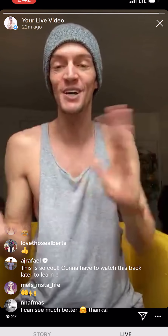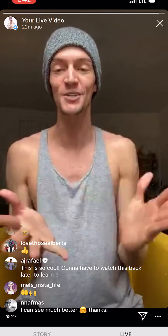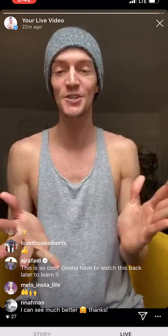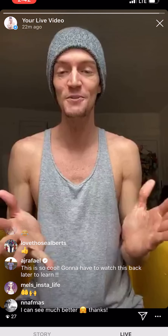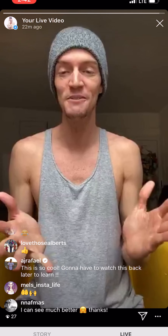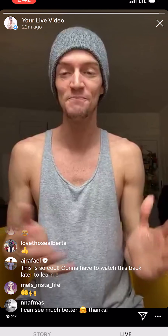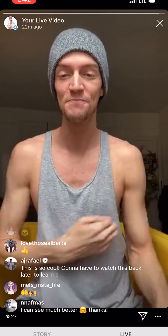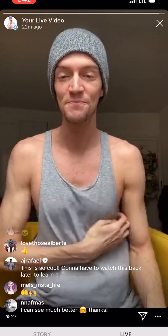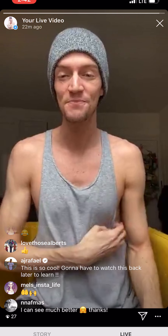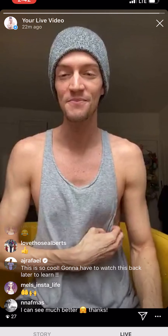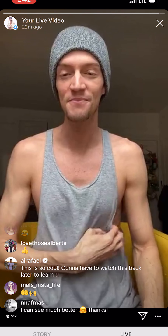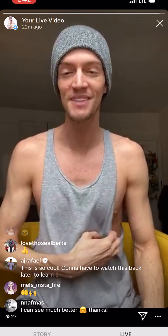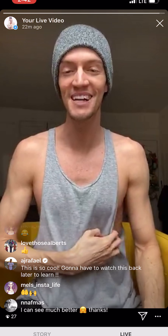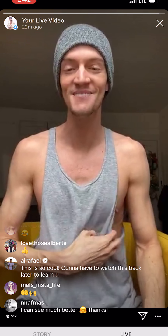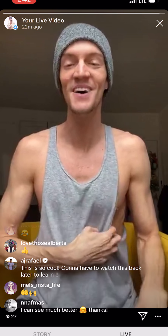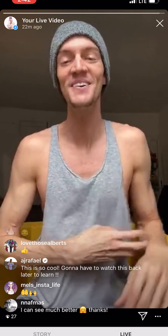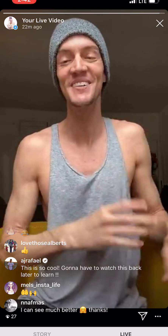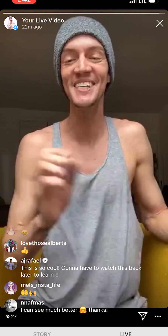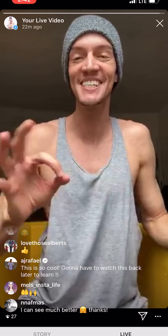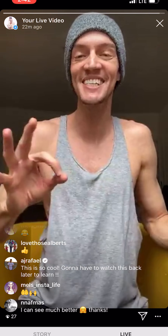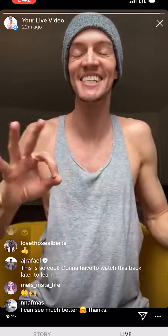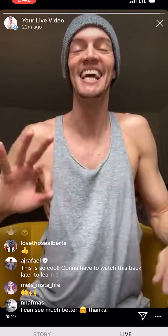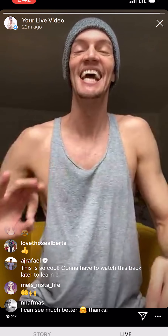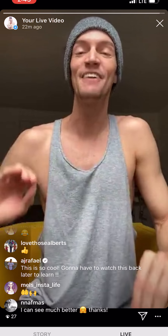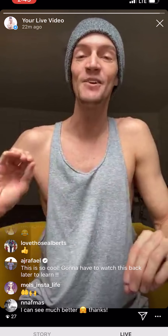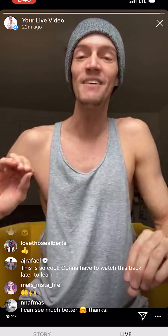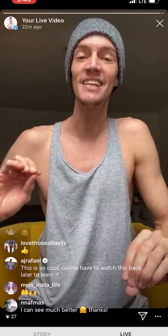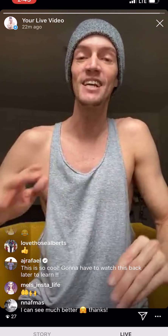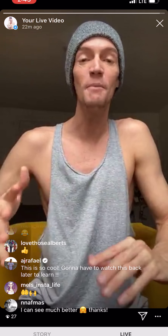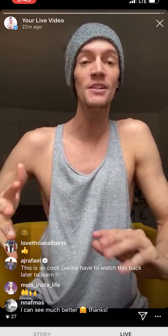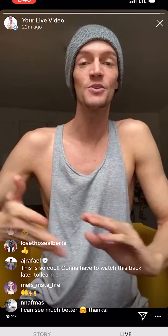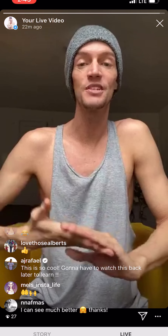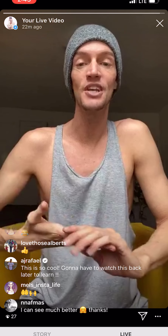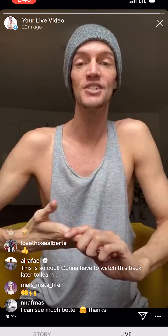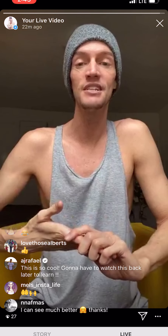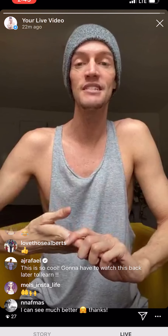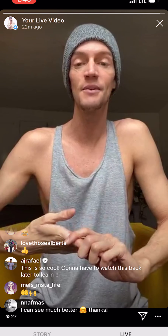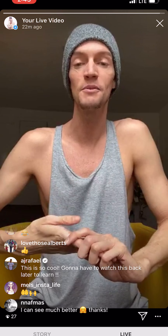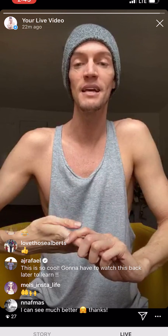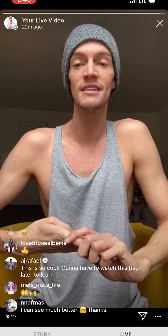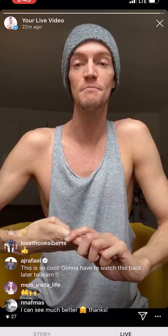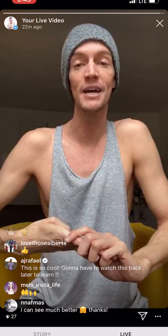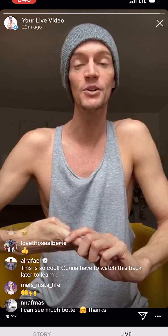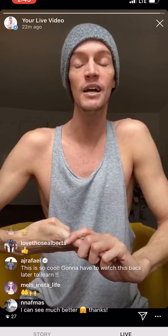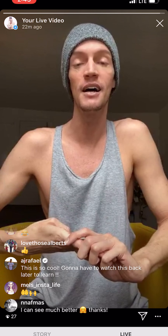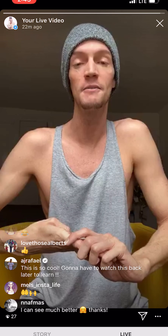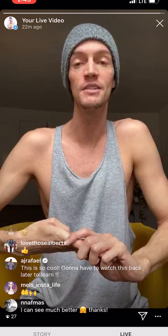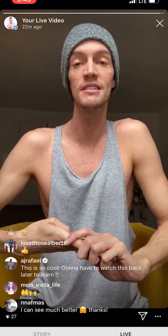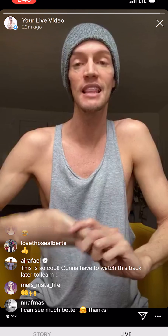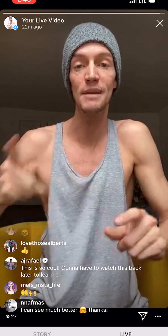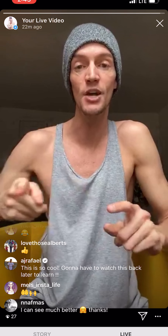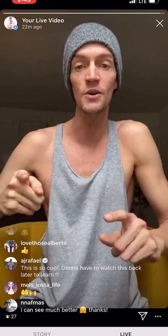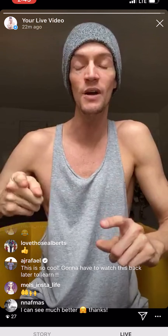YouTube. Um, oh, good, good, good. If you have any comments or suggestions that would make this better, um, just let me know. Um,